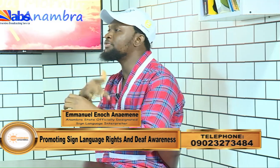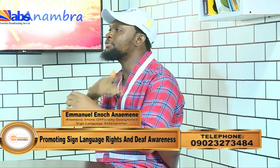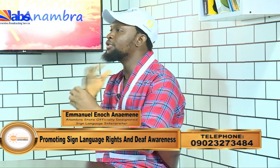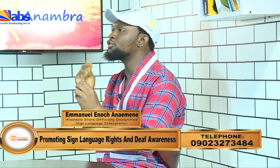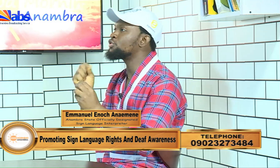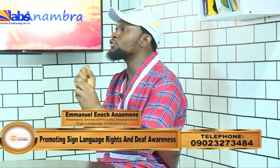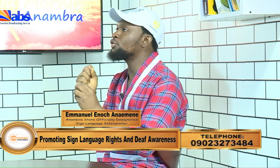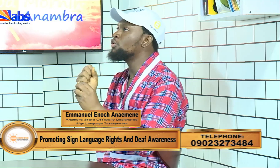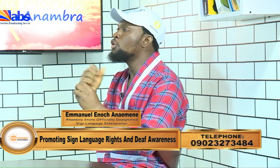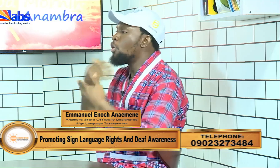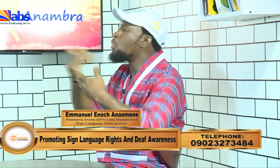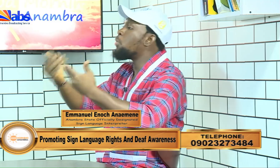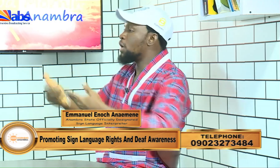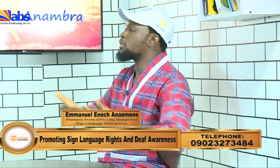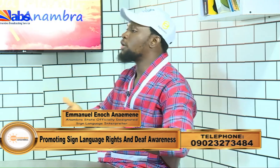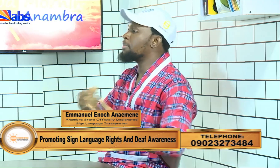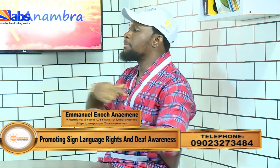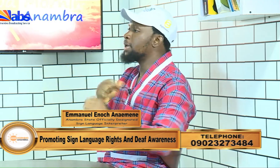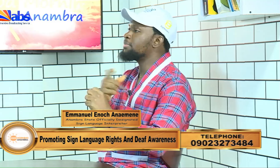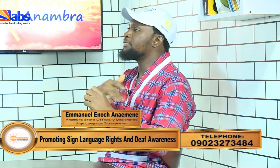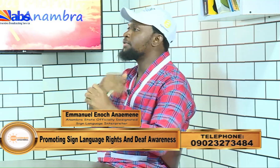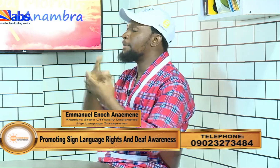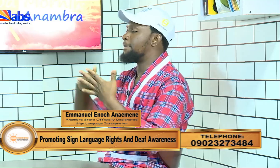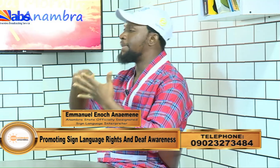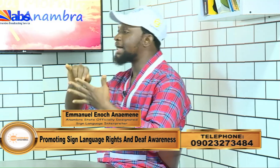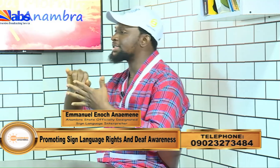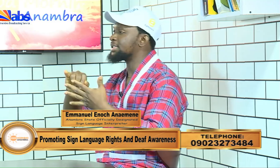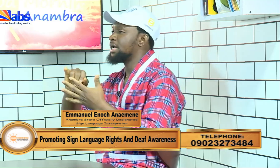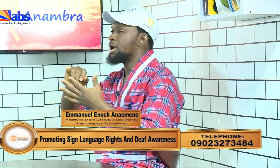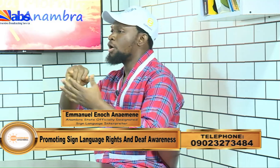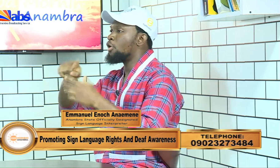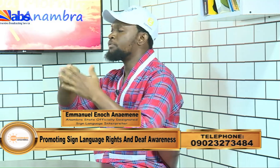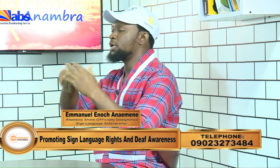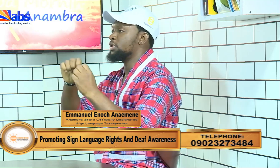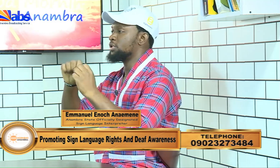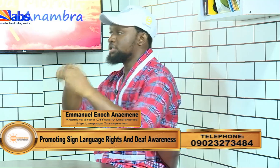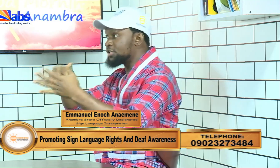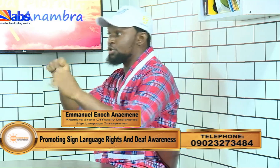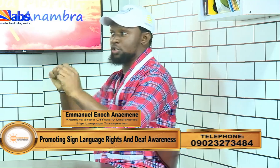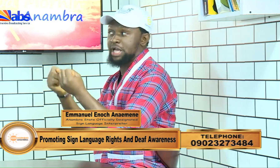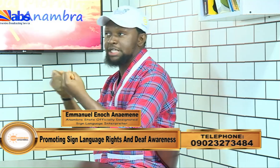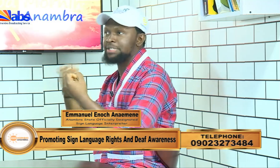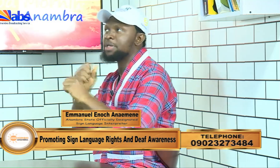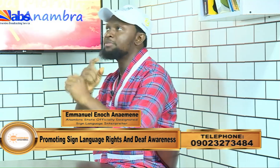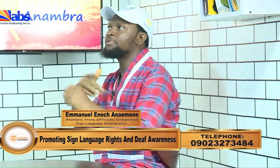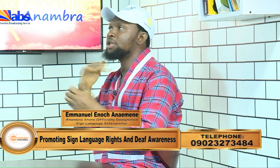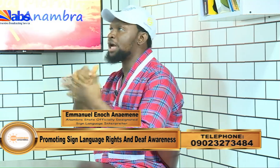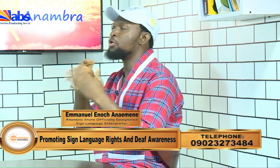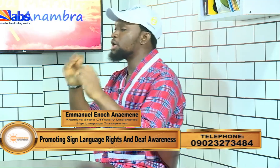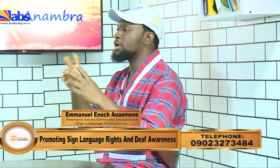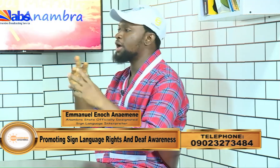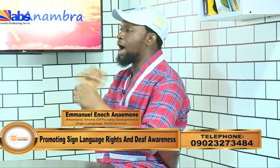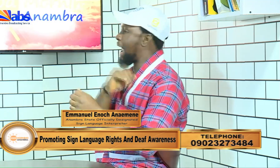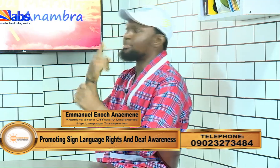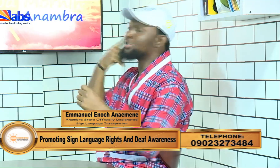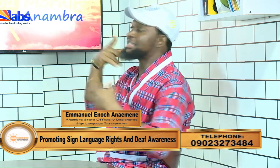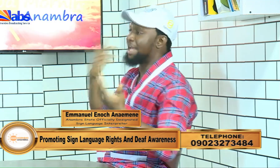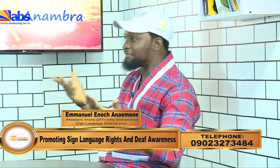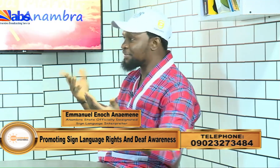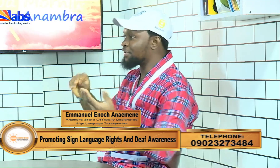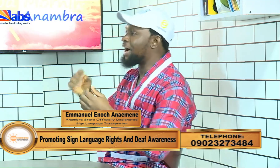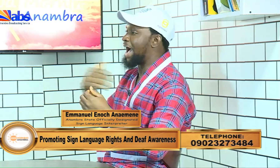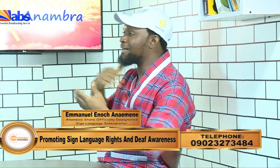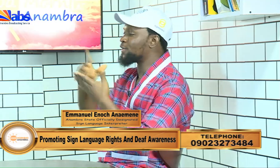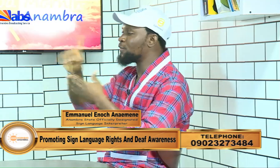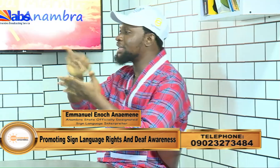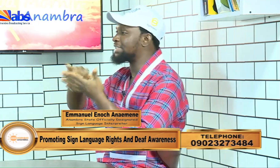me feel so welcome, made me feel part of this society, made me feel like, okay, I'm not deaf,